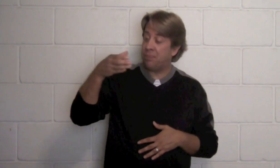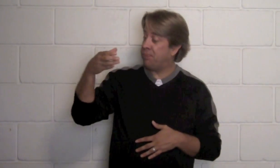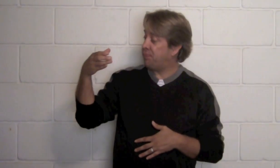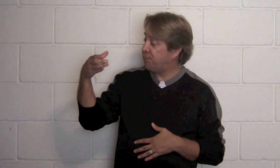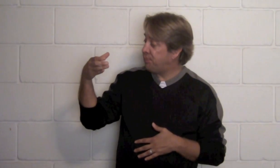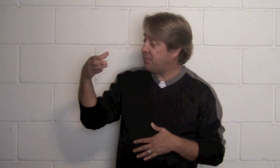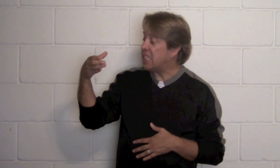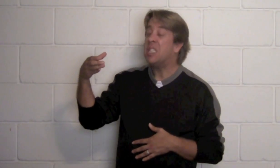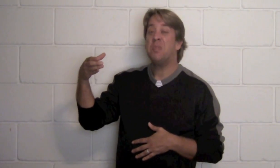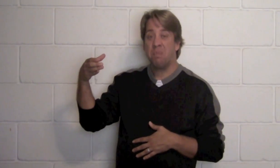can,